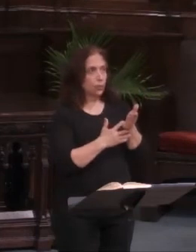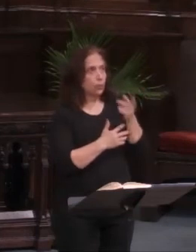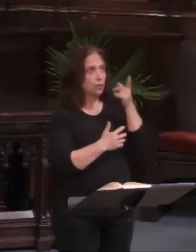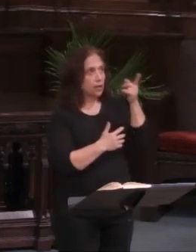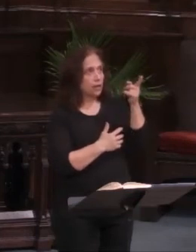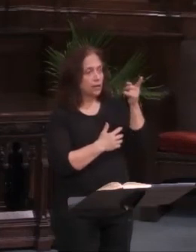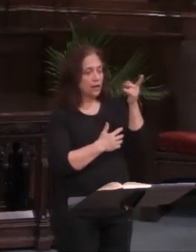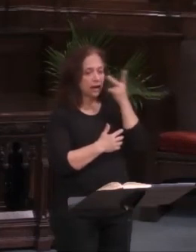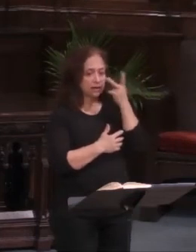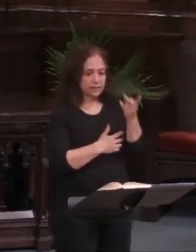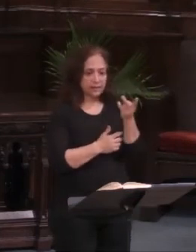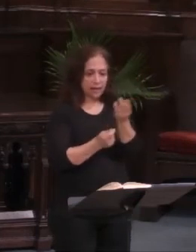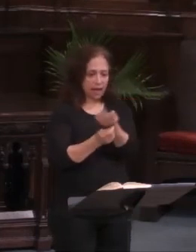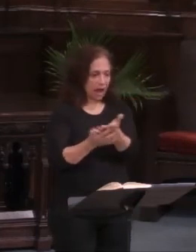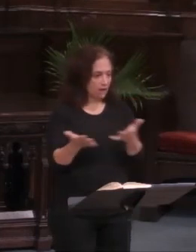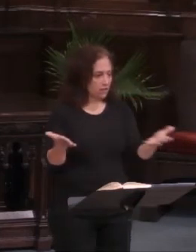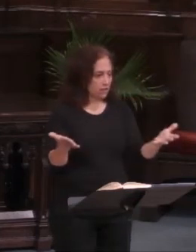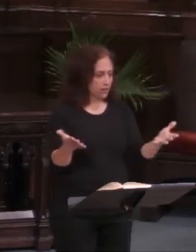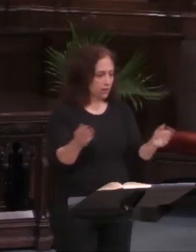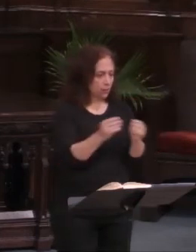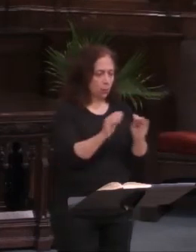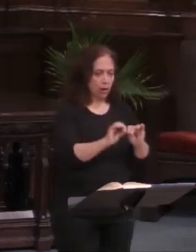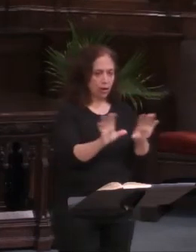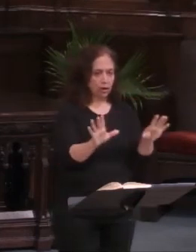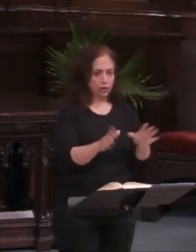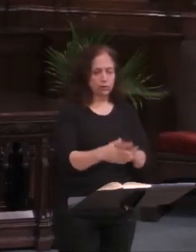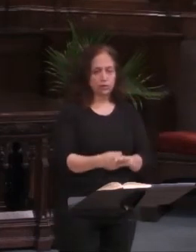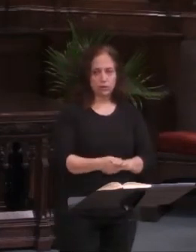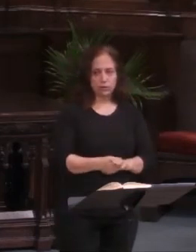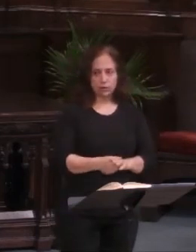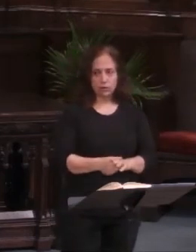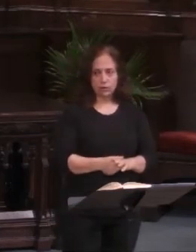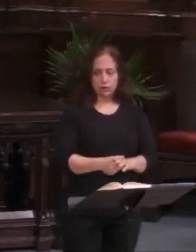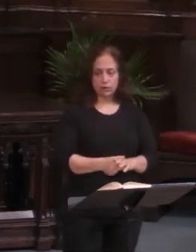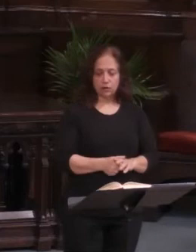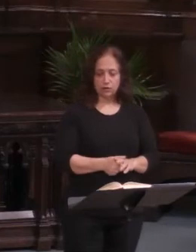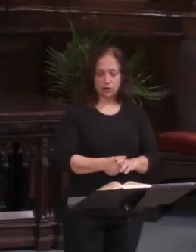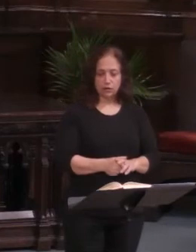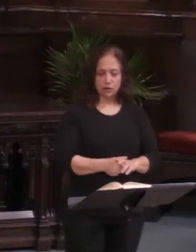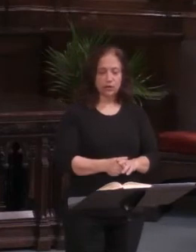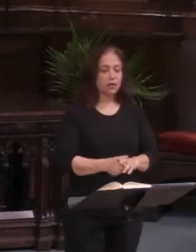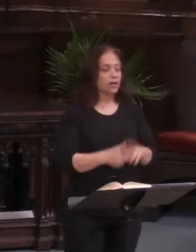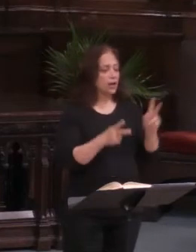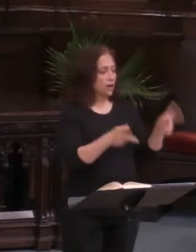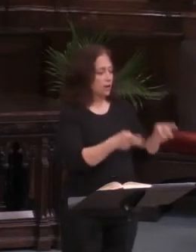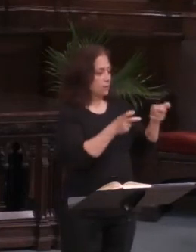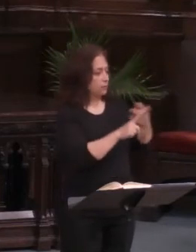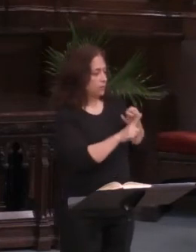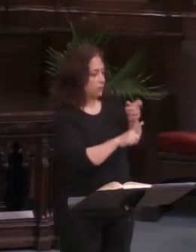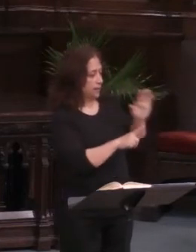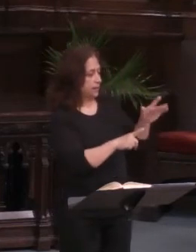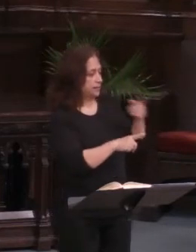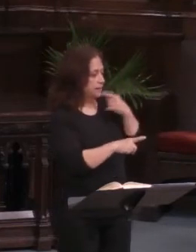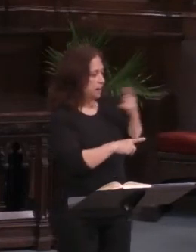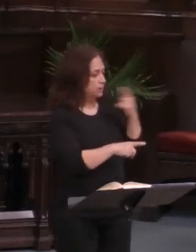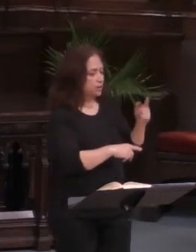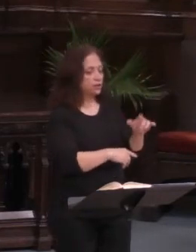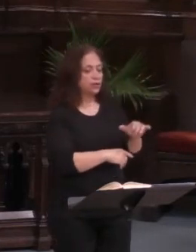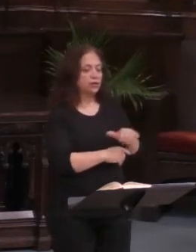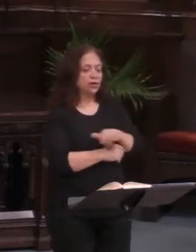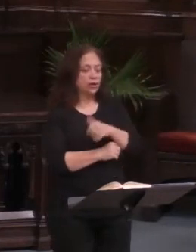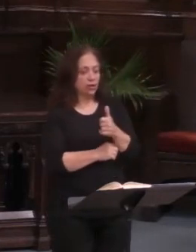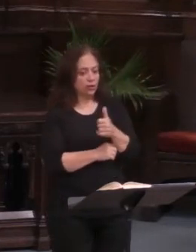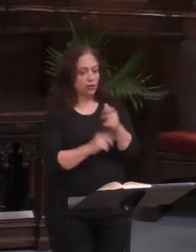see everything else. Picking up on Lewis's comment, Brandon Ambrosini, who